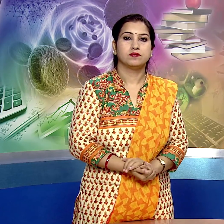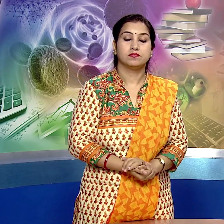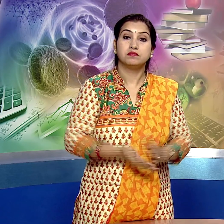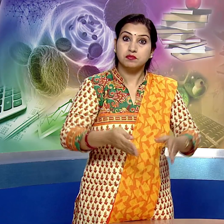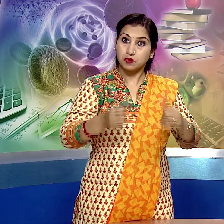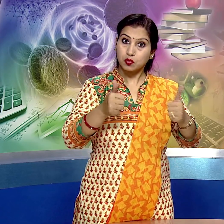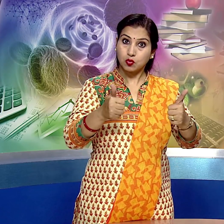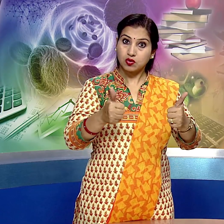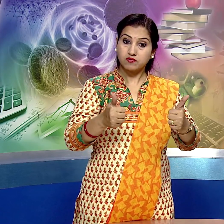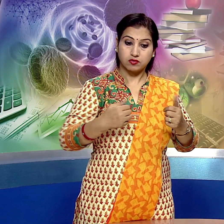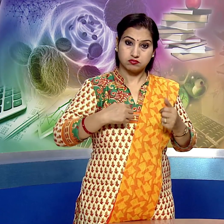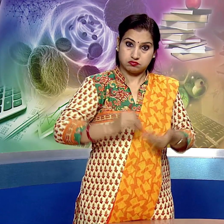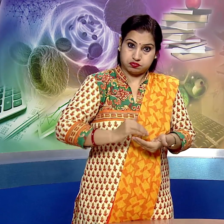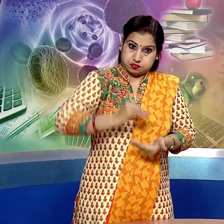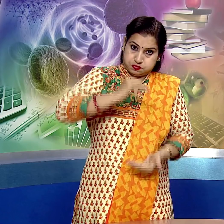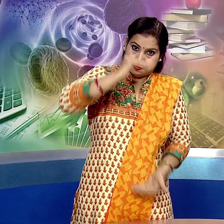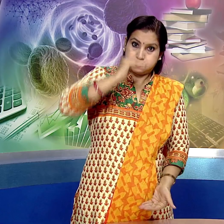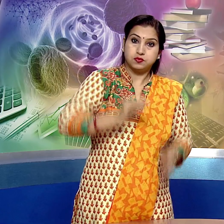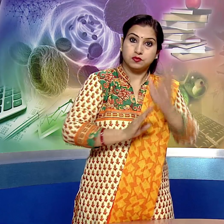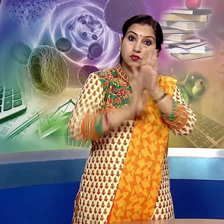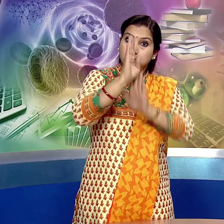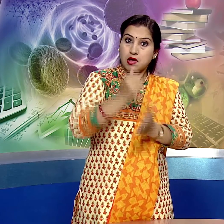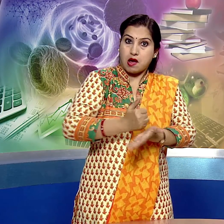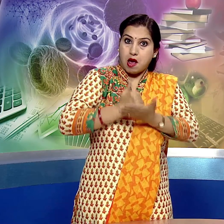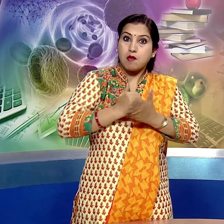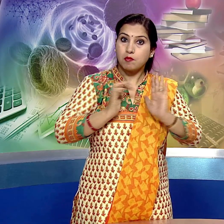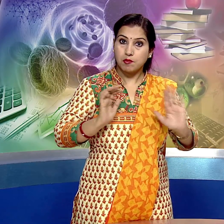They are good for growth and development,